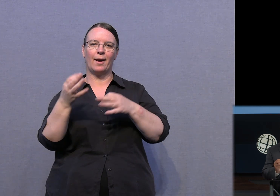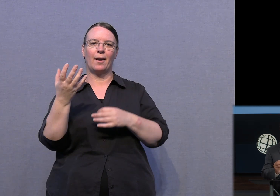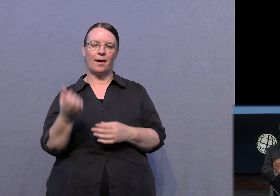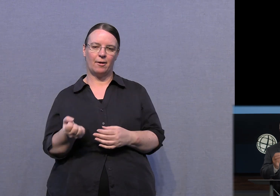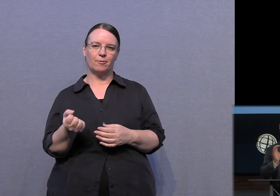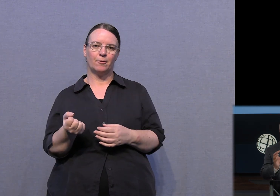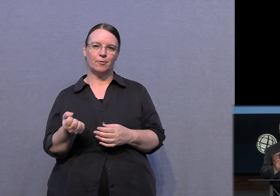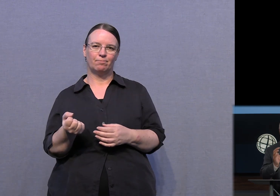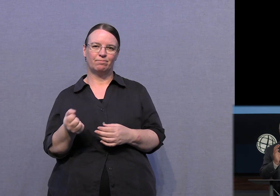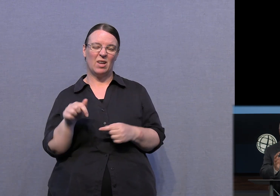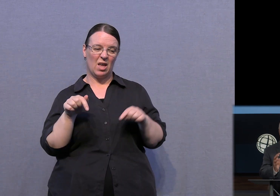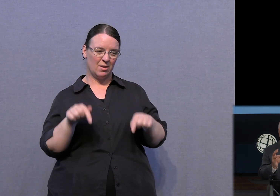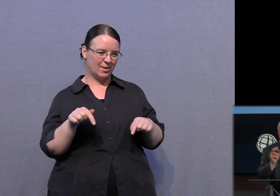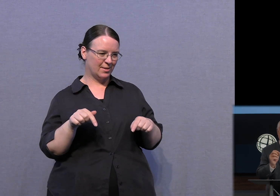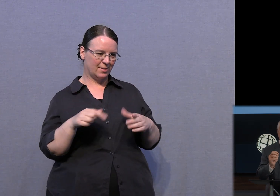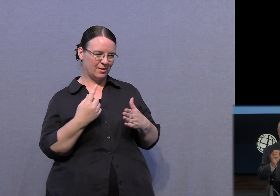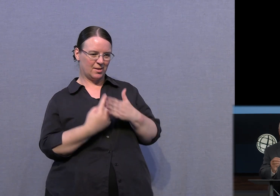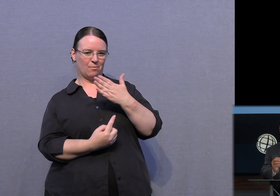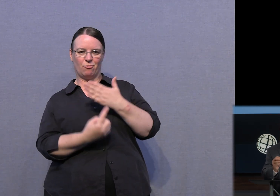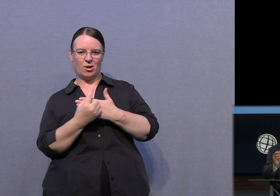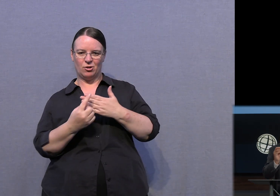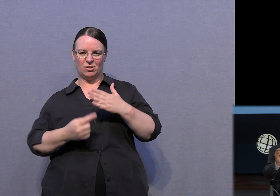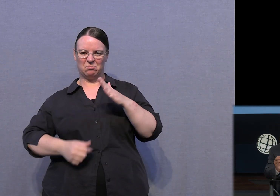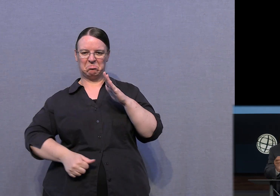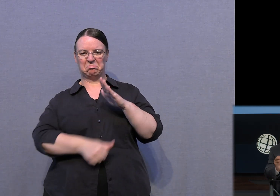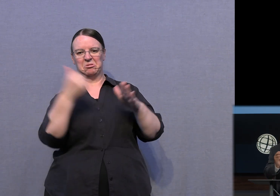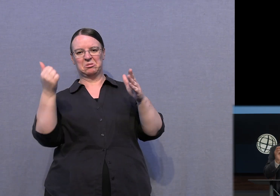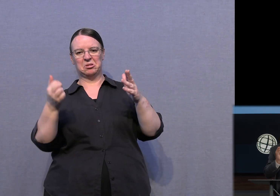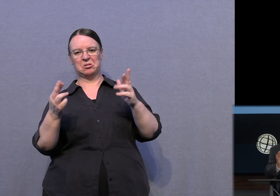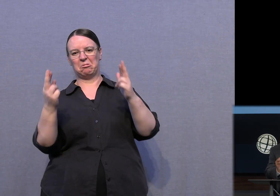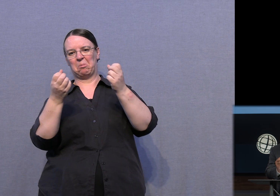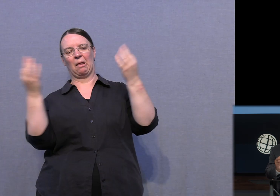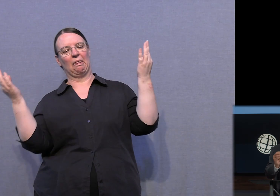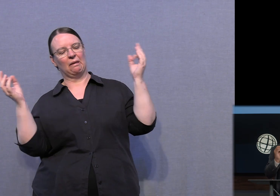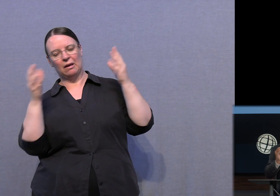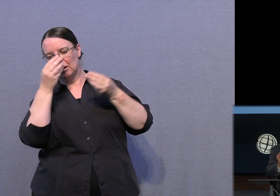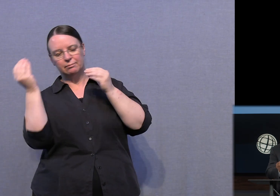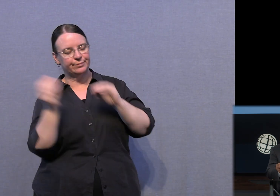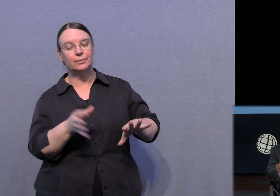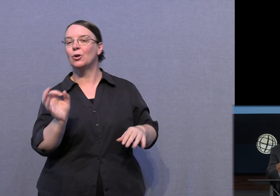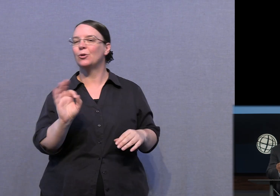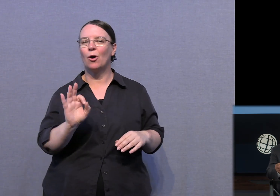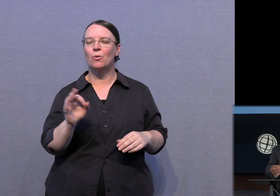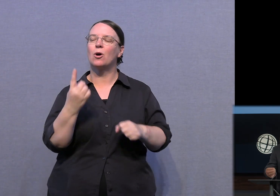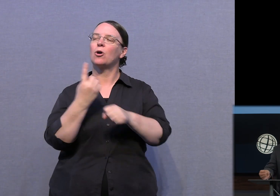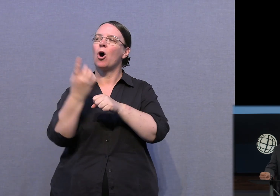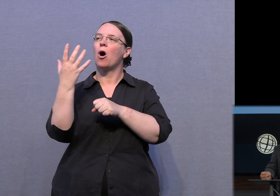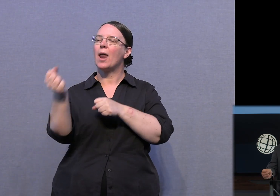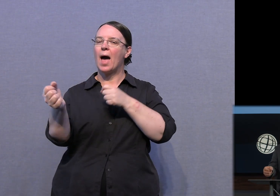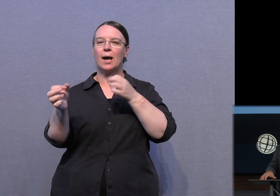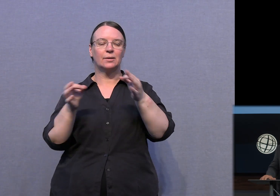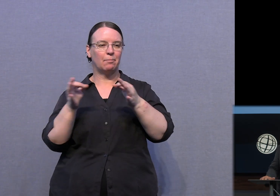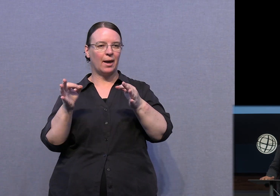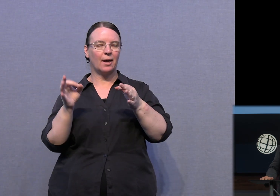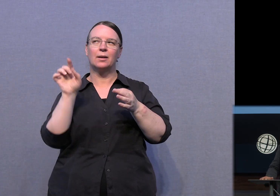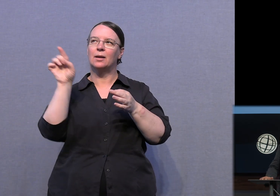hopeless. God always has purpose, plan, meaning, and future. And I will